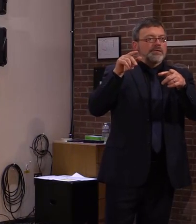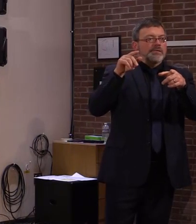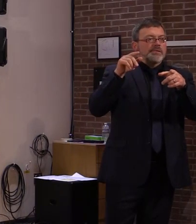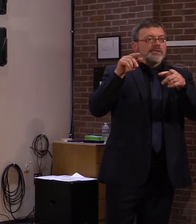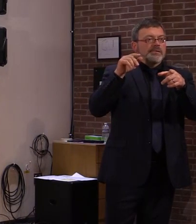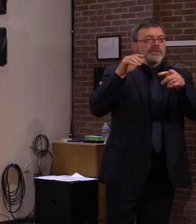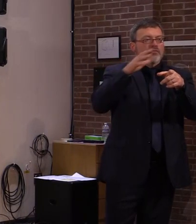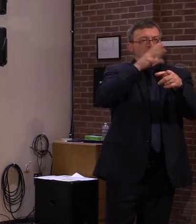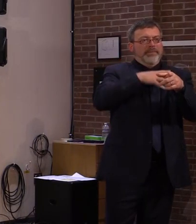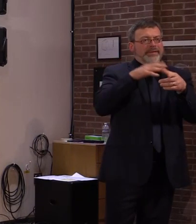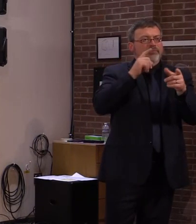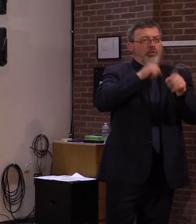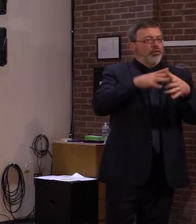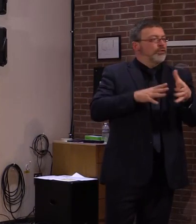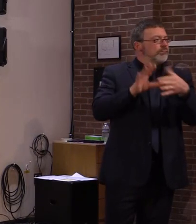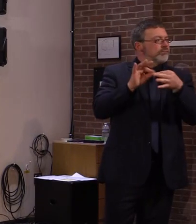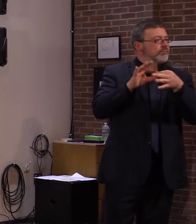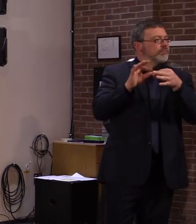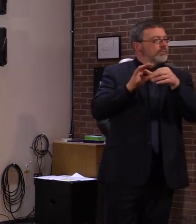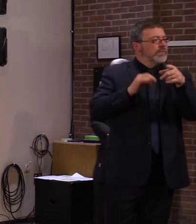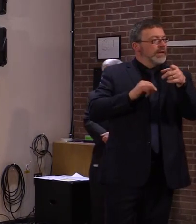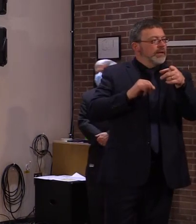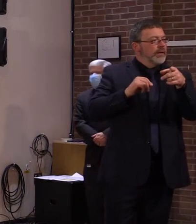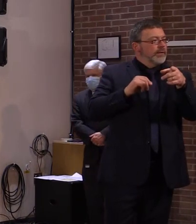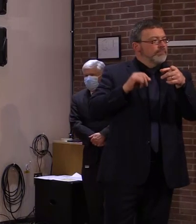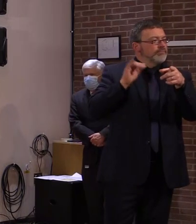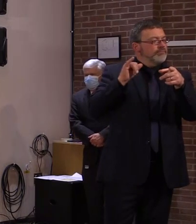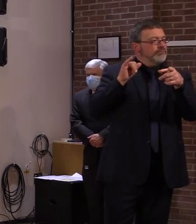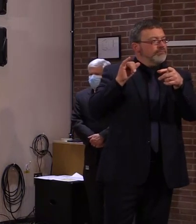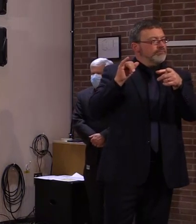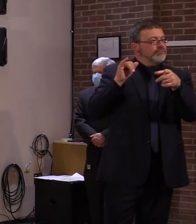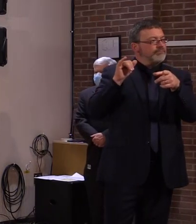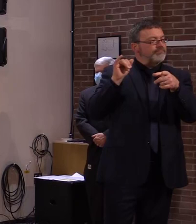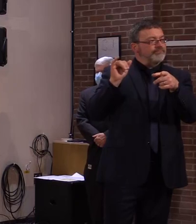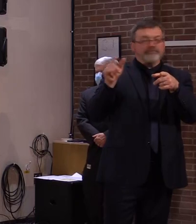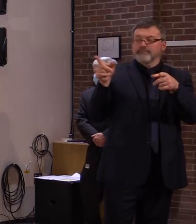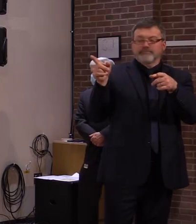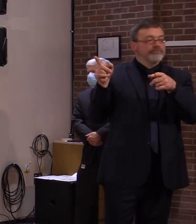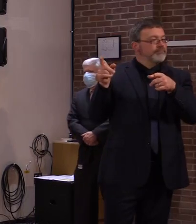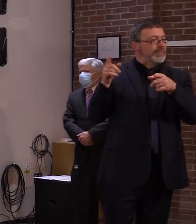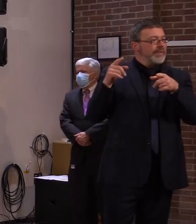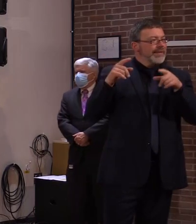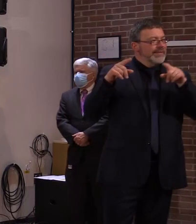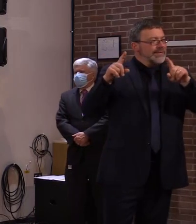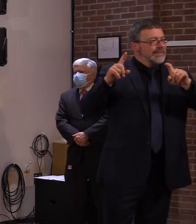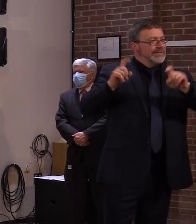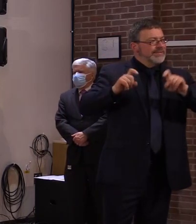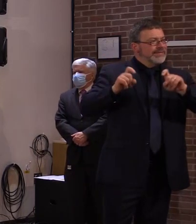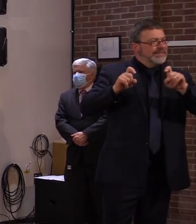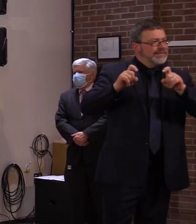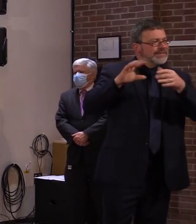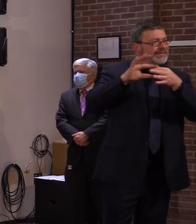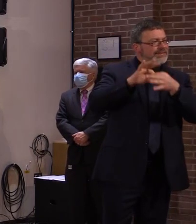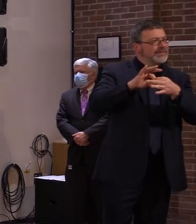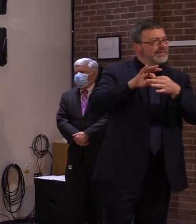to honor the holiday. Is that something Vermont is considering? We are not testing on, I don't believe we're testing on